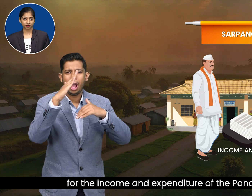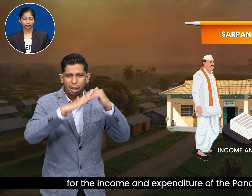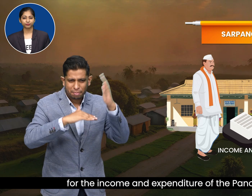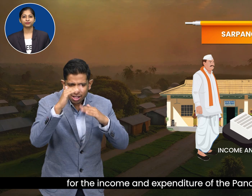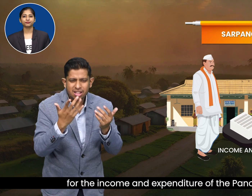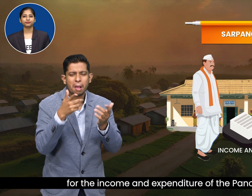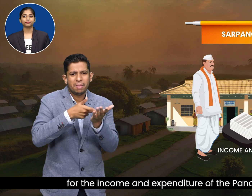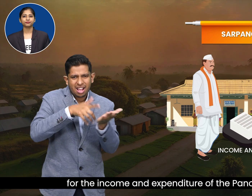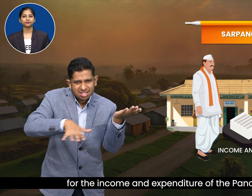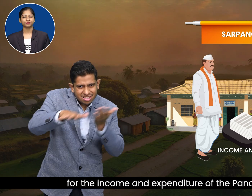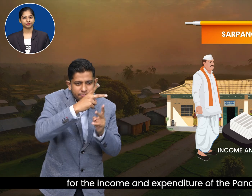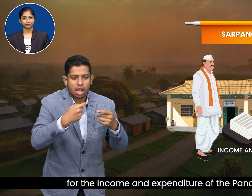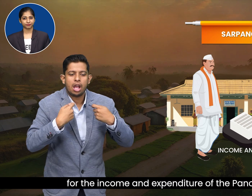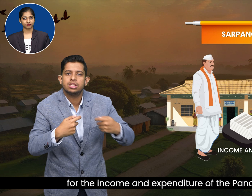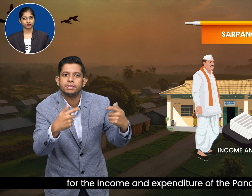panchayat.